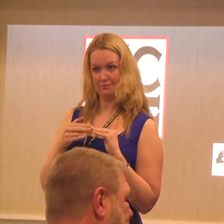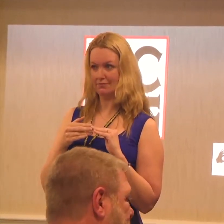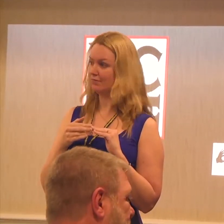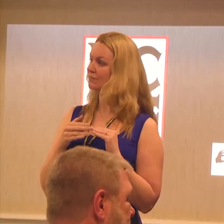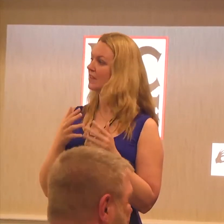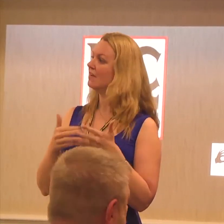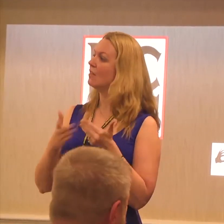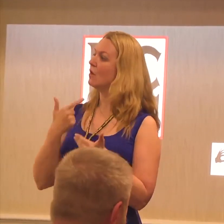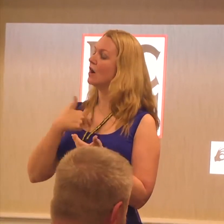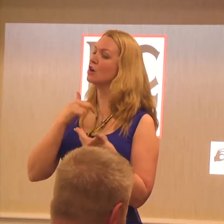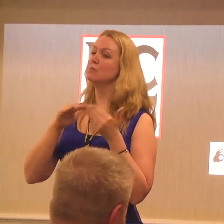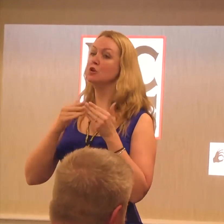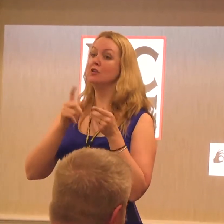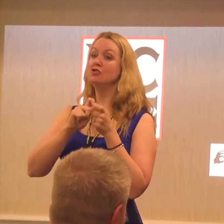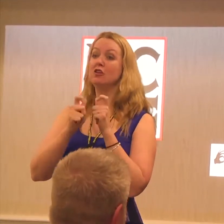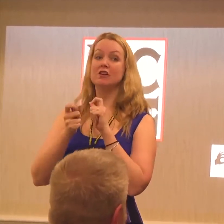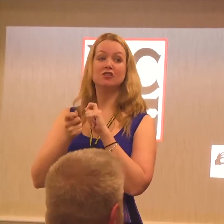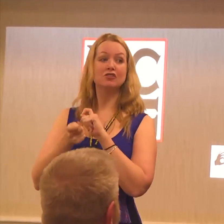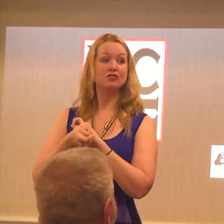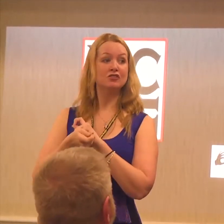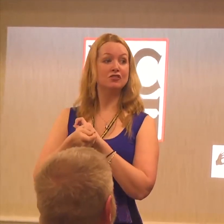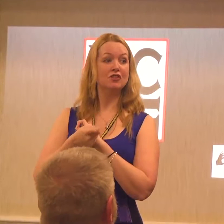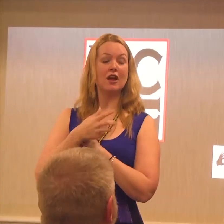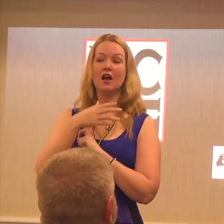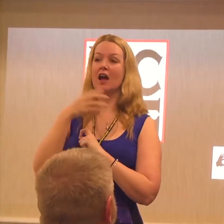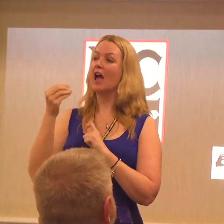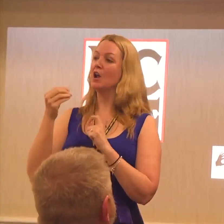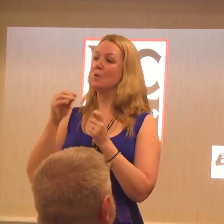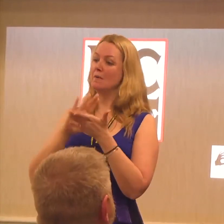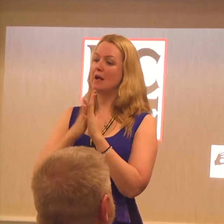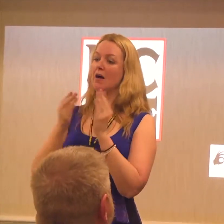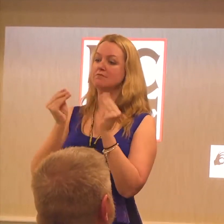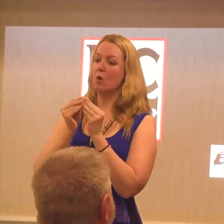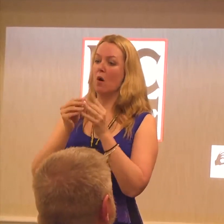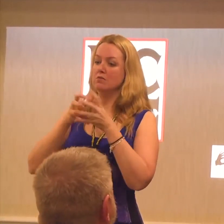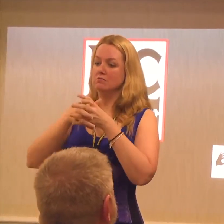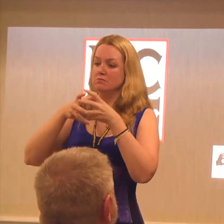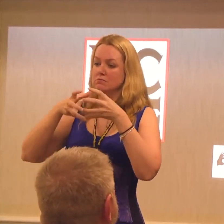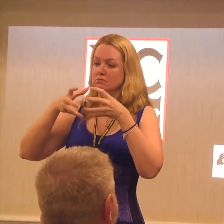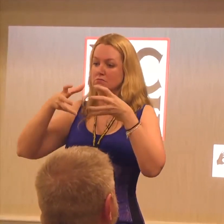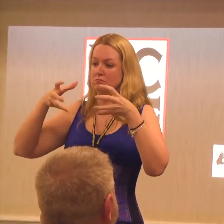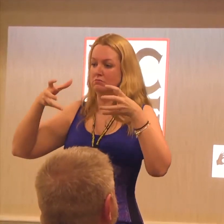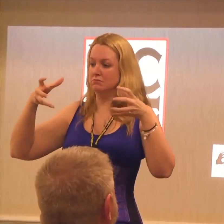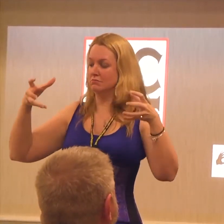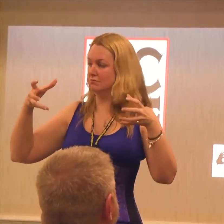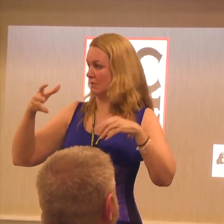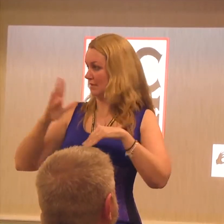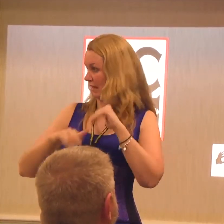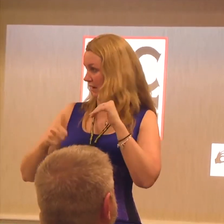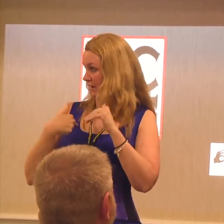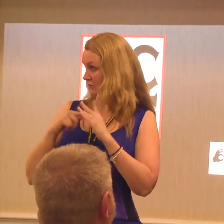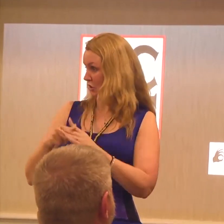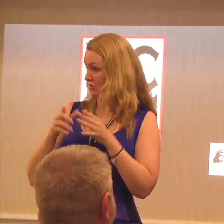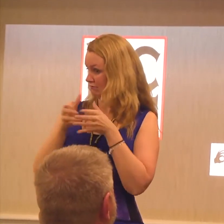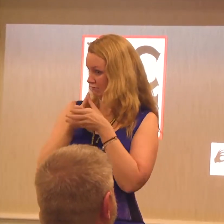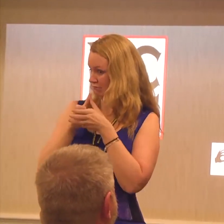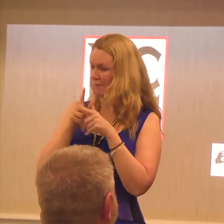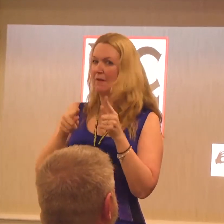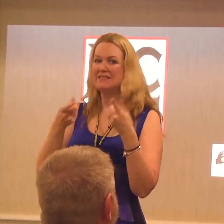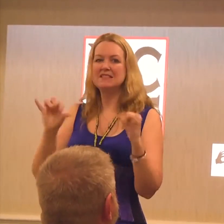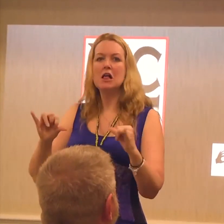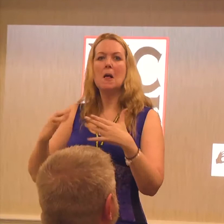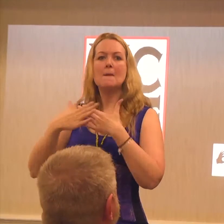Even though our community has changed and the umbrella has become larger than the one that I started with, it's still my